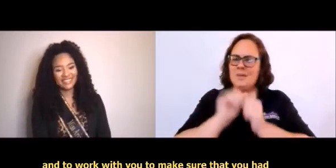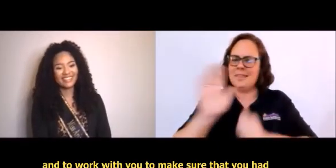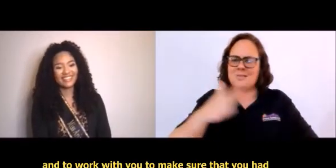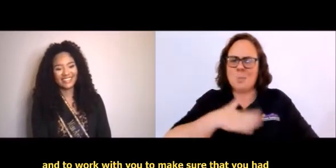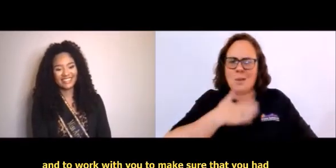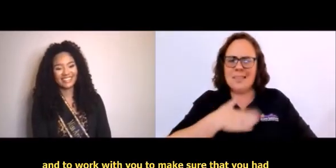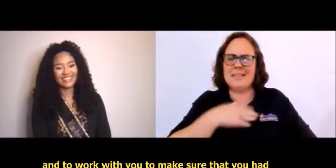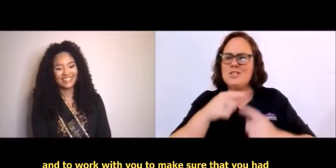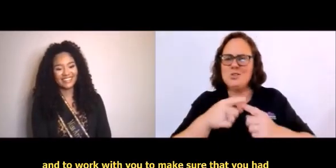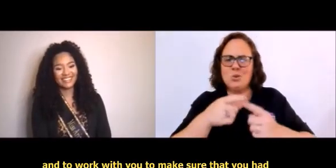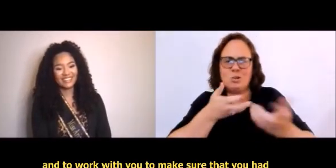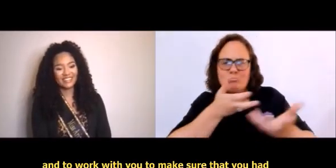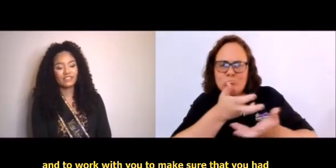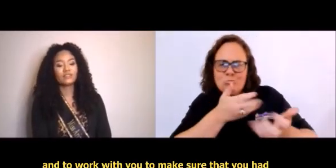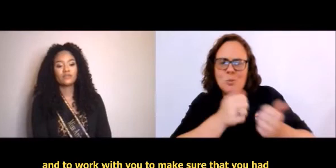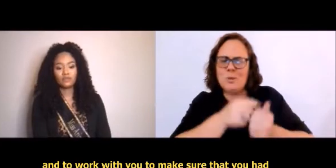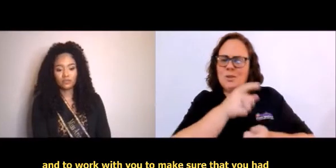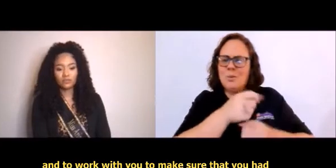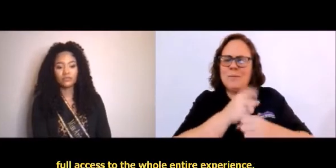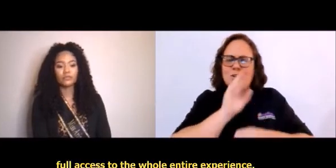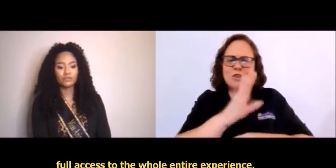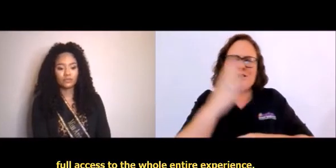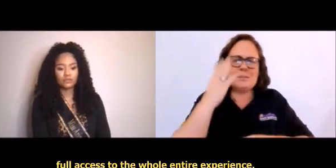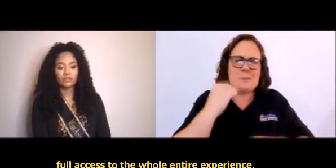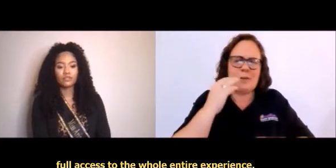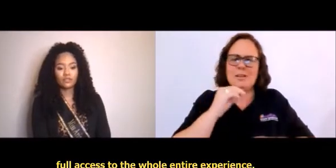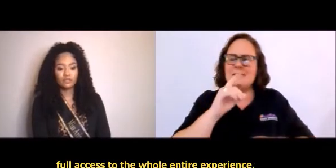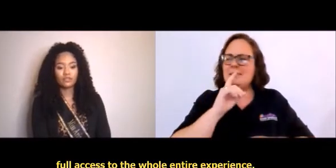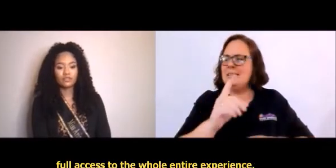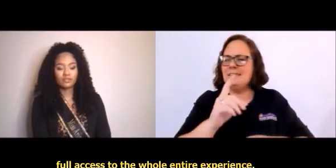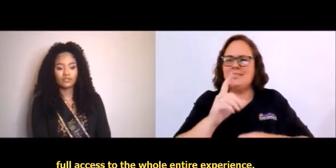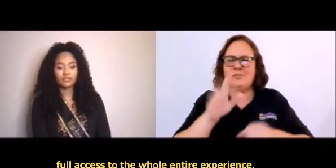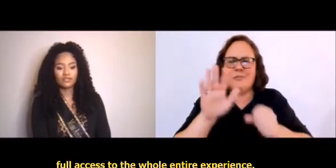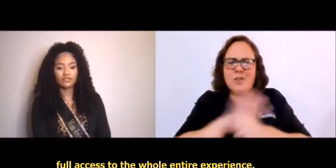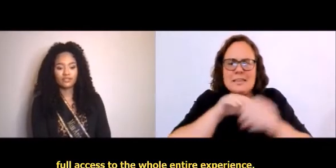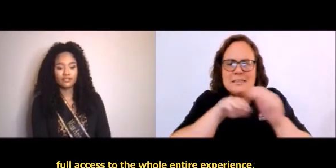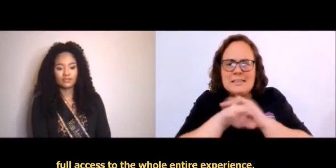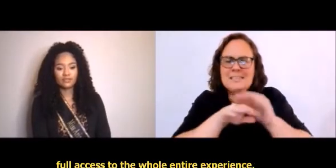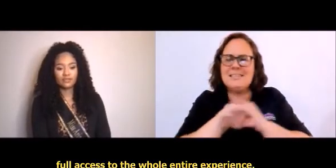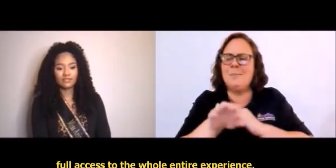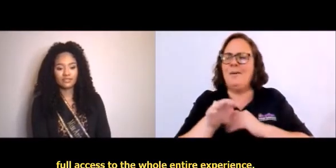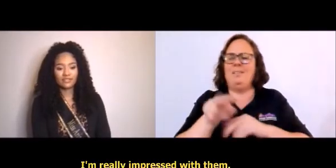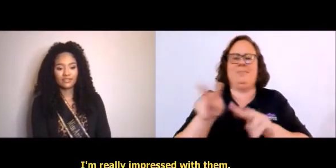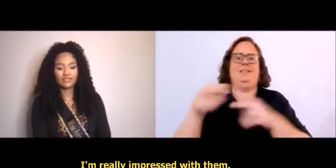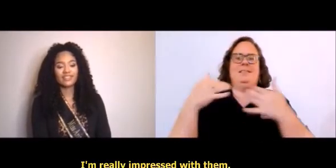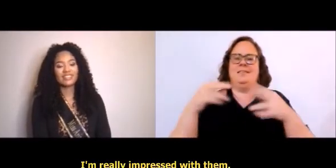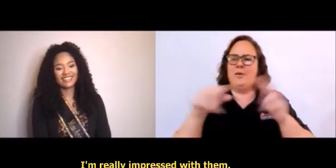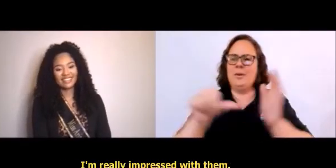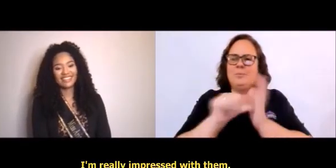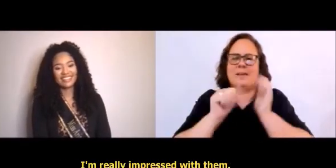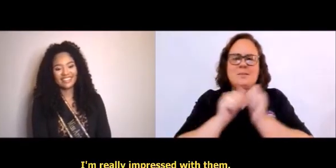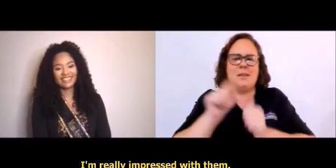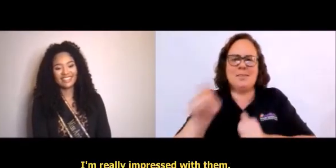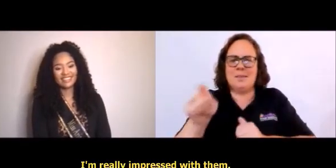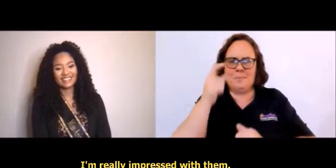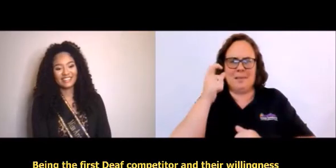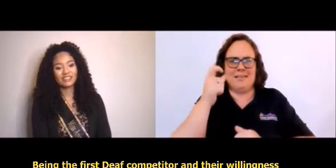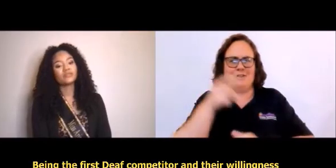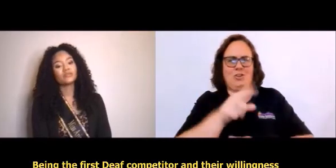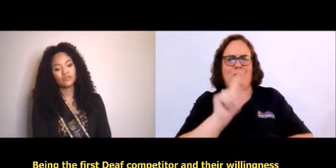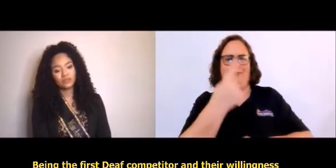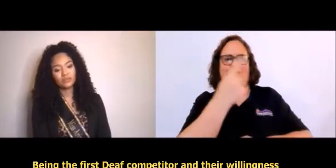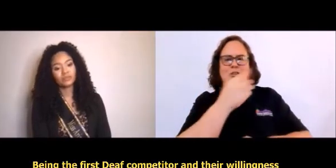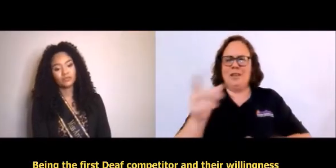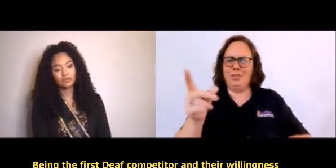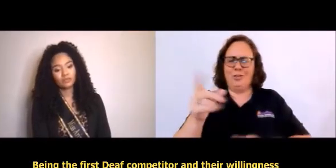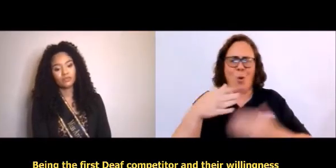and to work with you to make sure that you had full access to the whole entire experience. I'm really impressed with them being